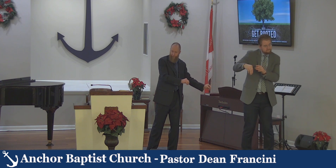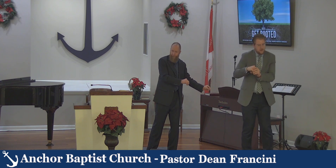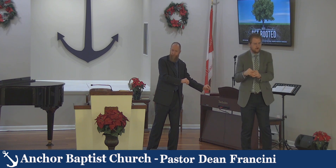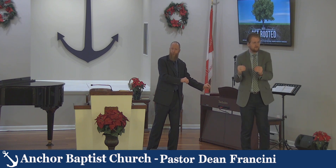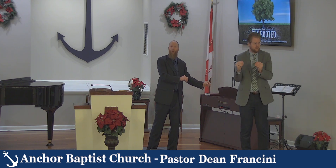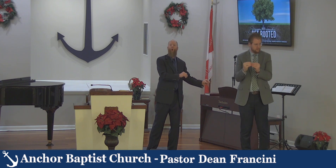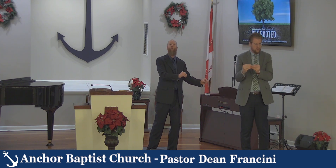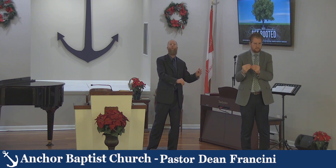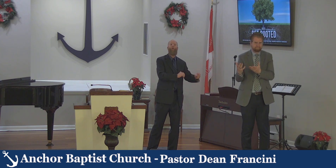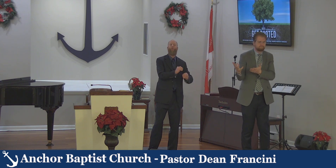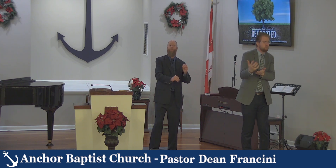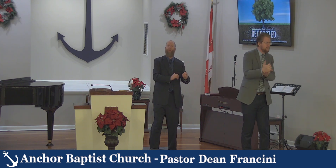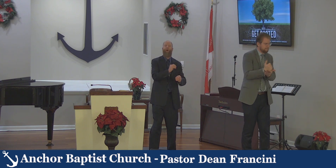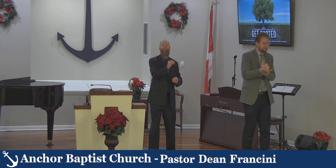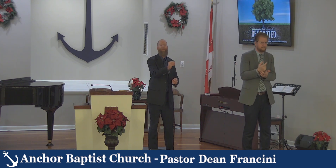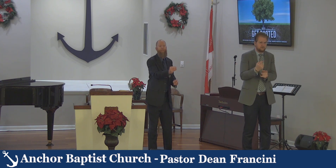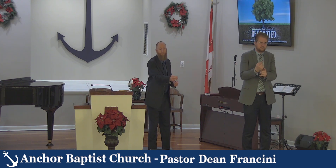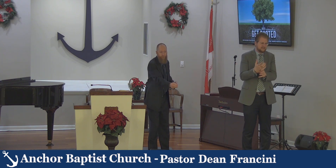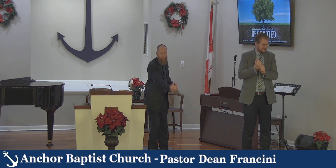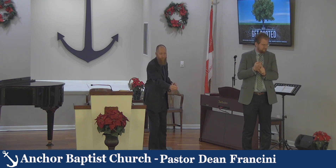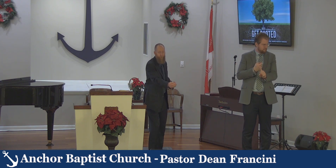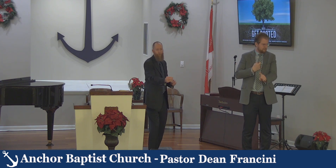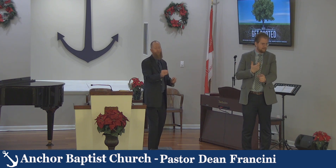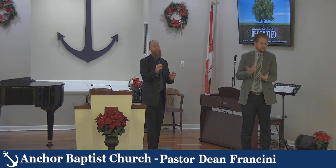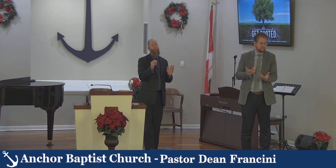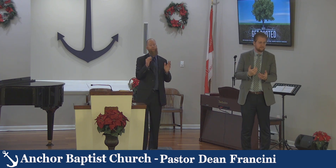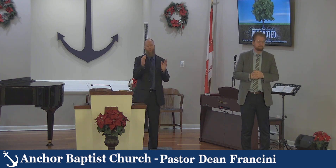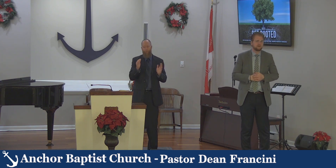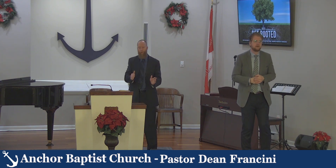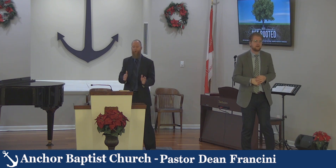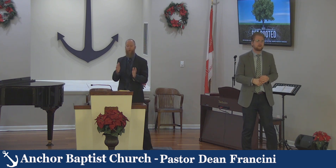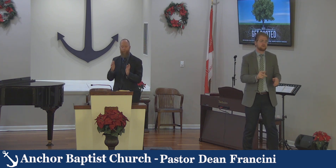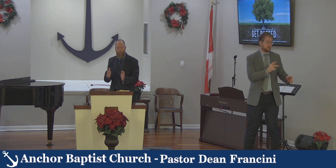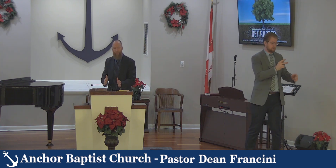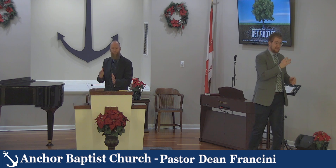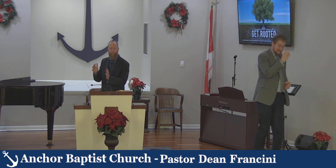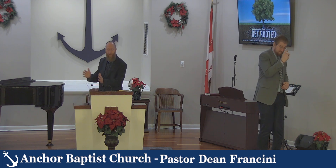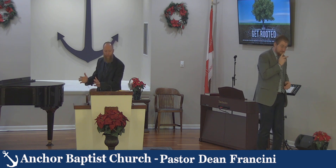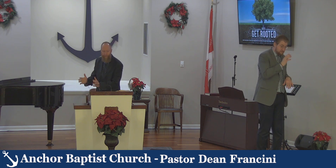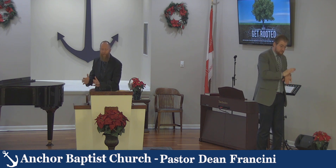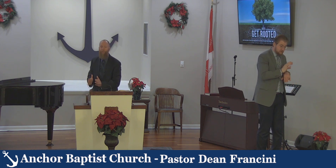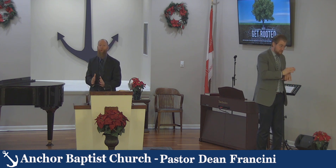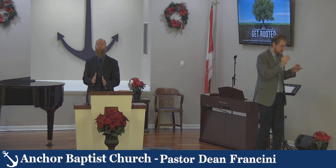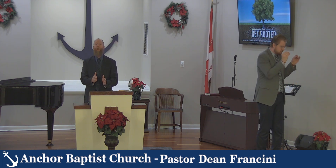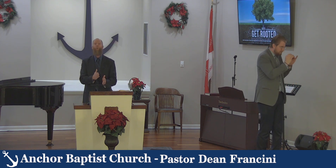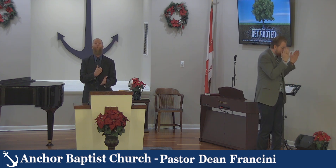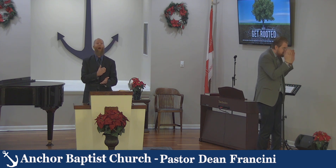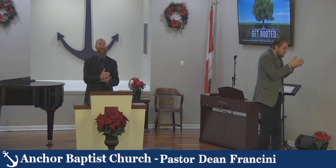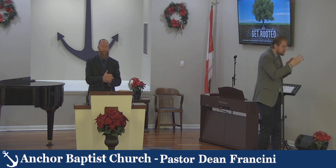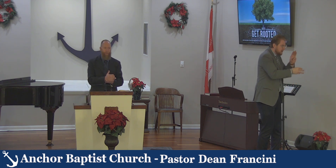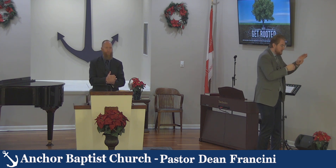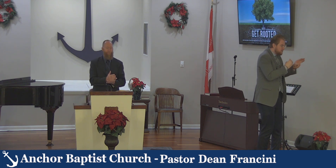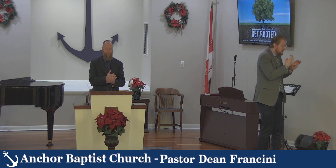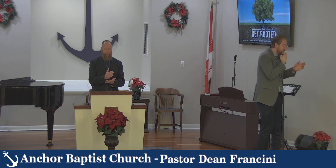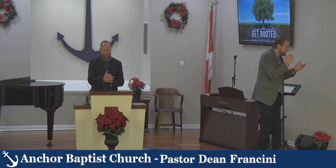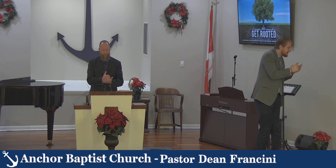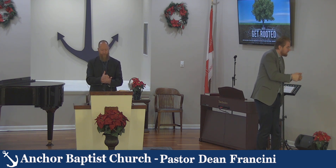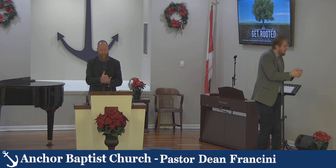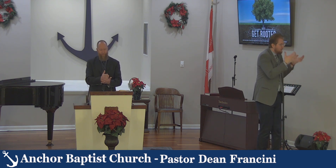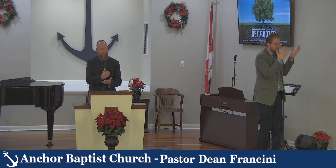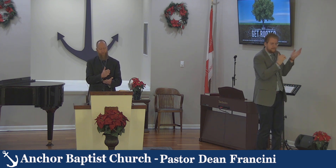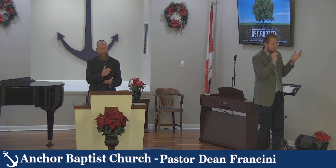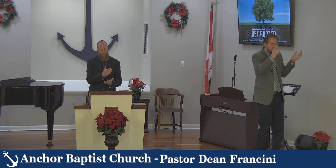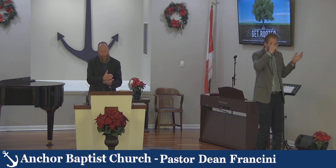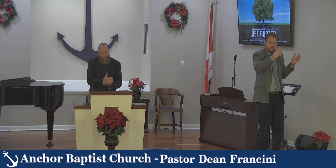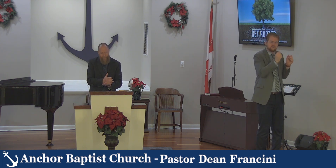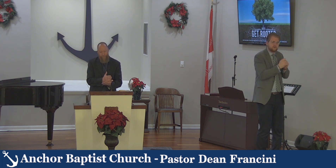carnal things, or more concerned about the evils of the world than they were of the love of God. They were not wise with their